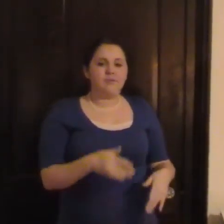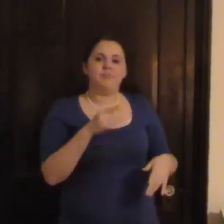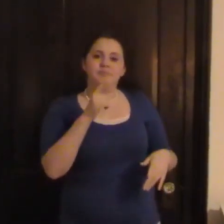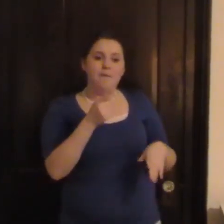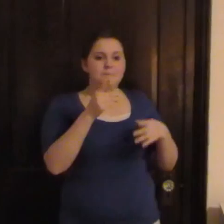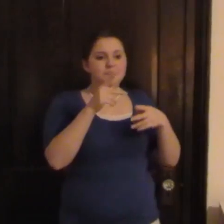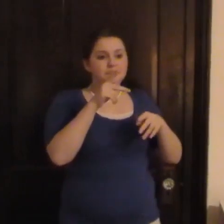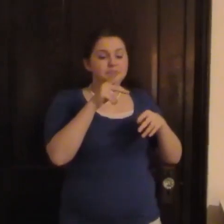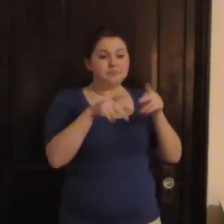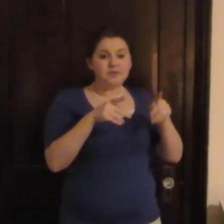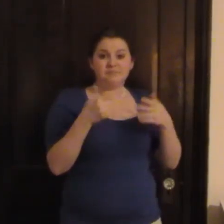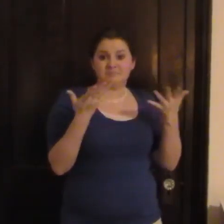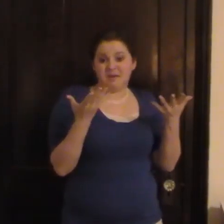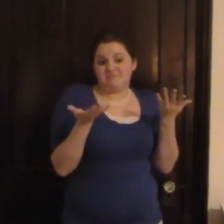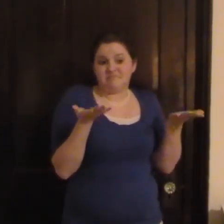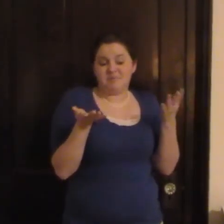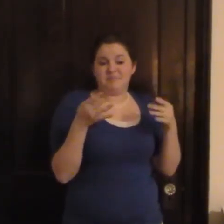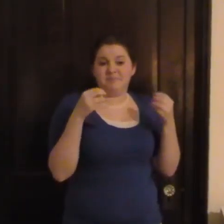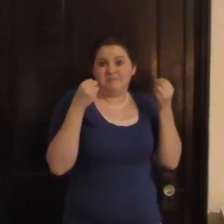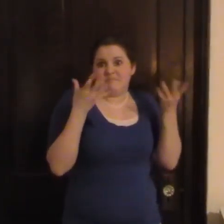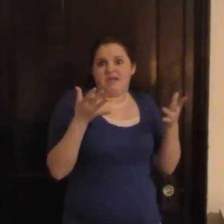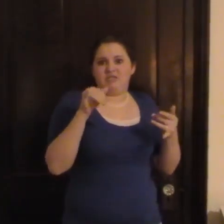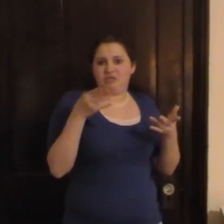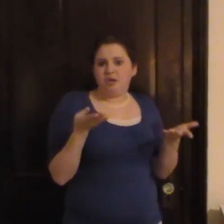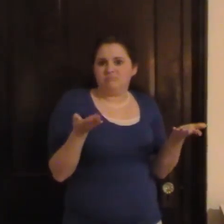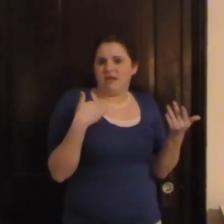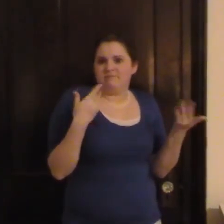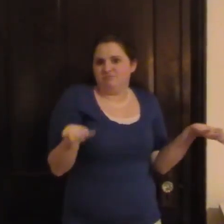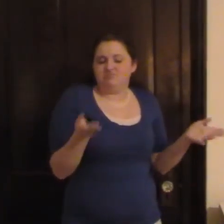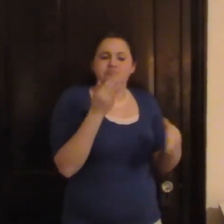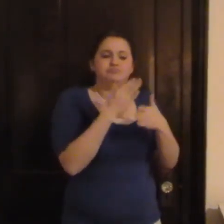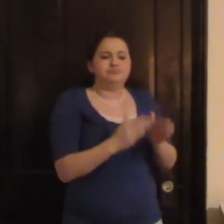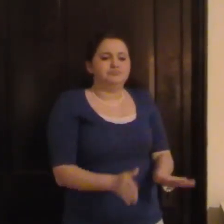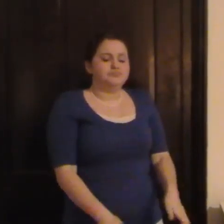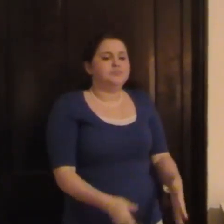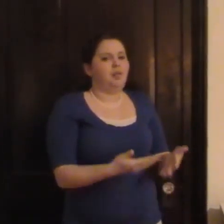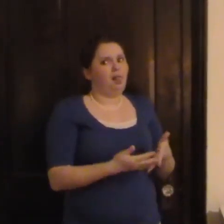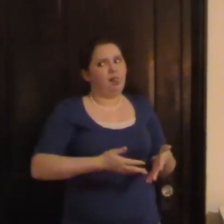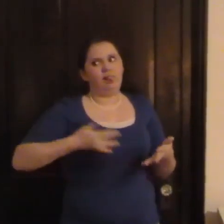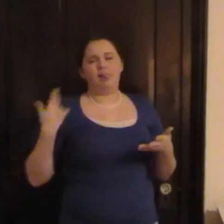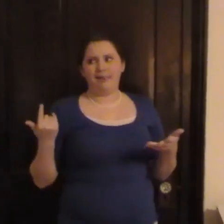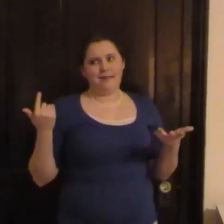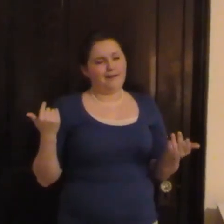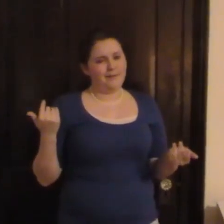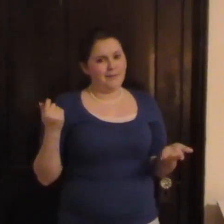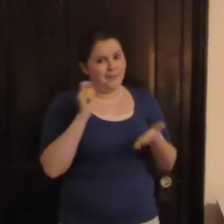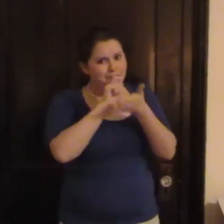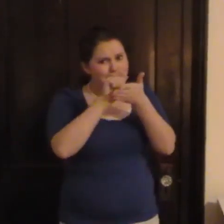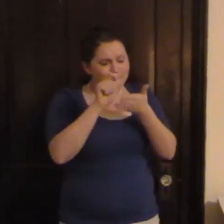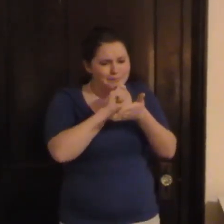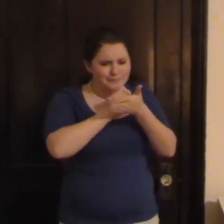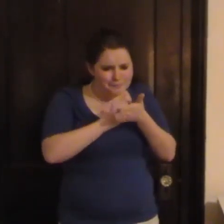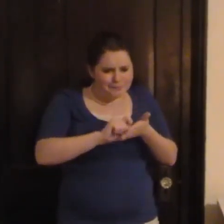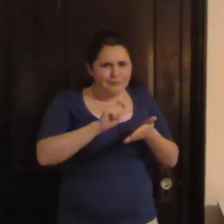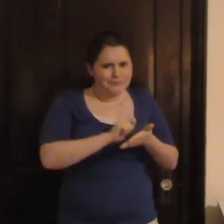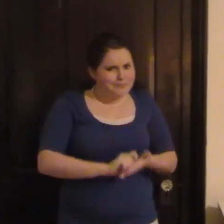now in computers that in the days before computers that actually all had to be figured by hand. You can imagine how much time that would have taken for